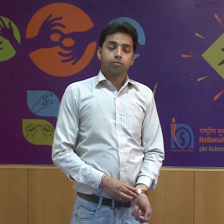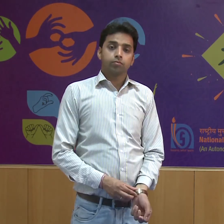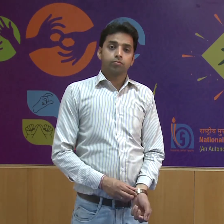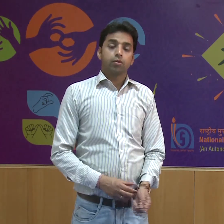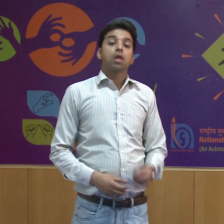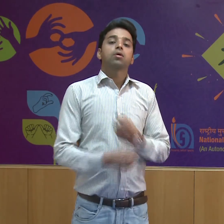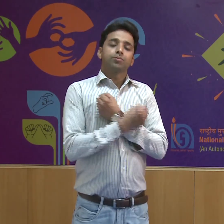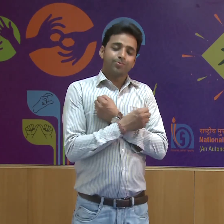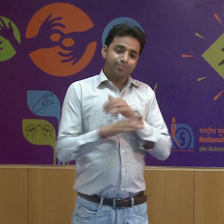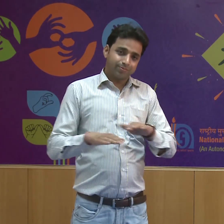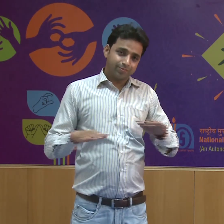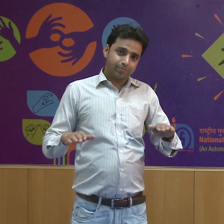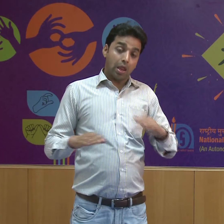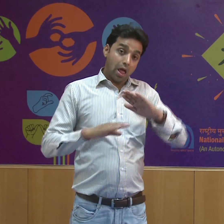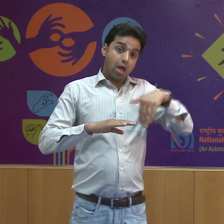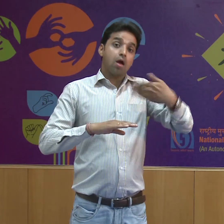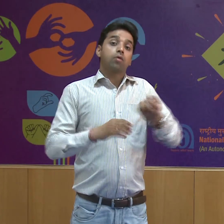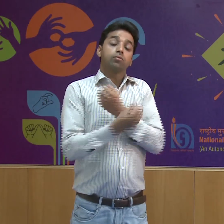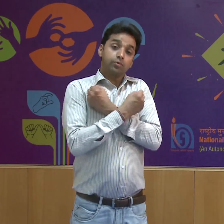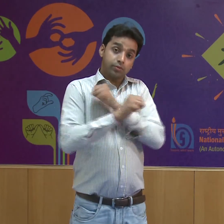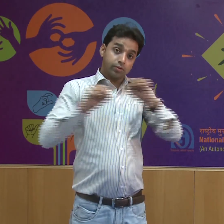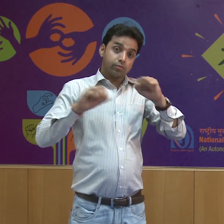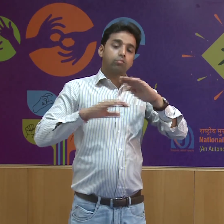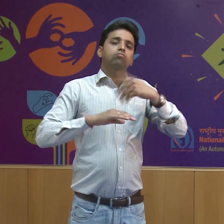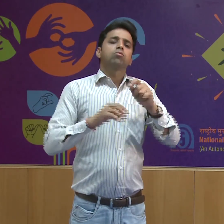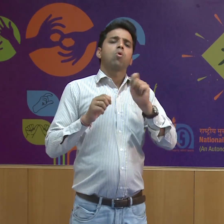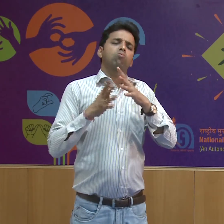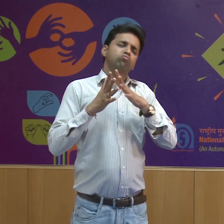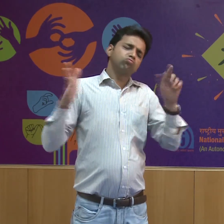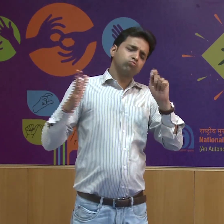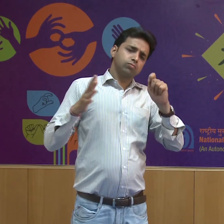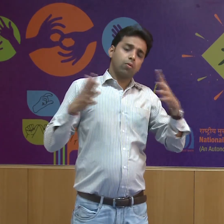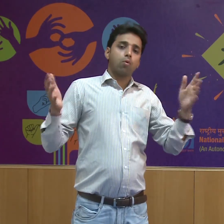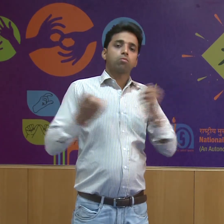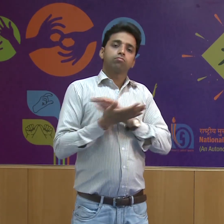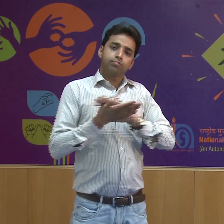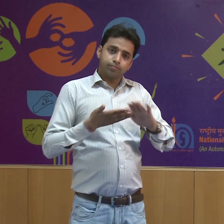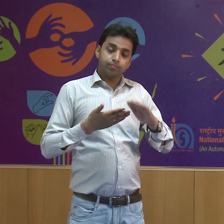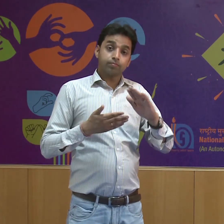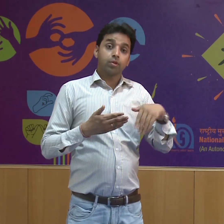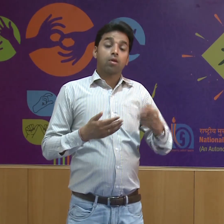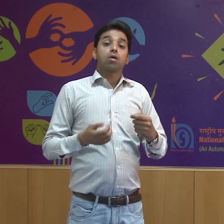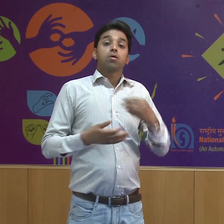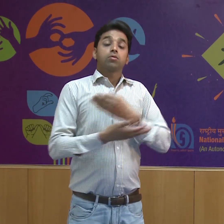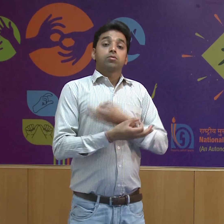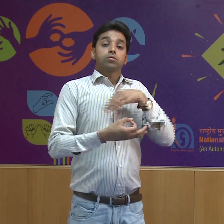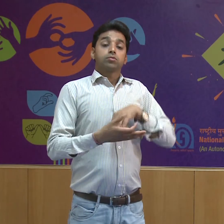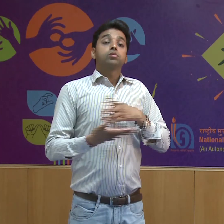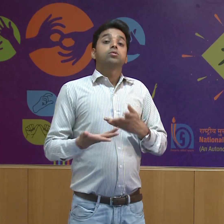Dear learners, after independence, a lot of work has been done to spare education in the